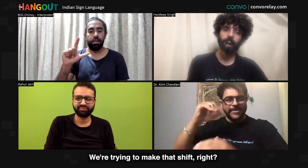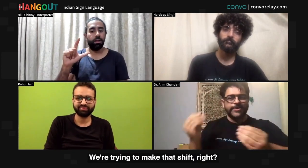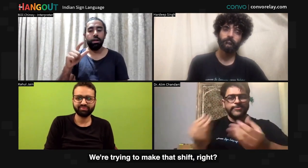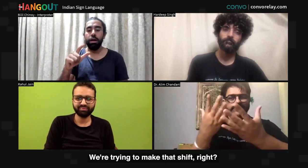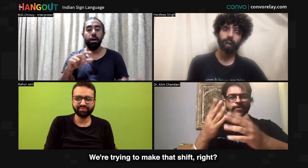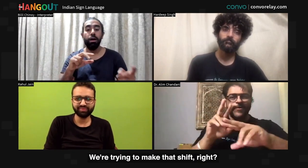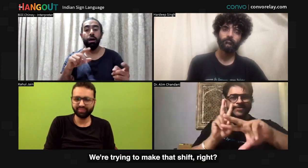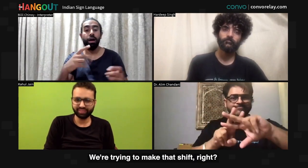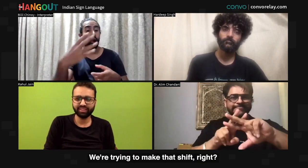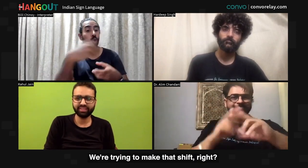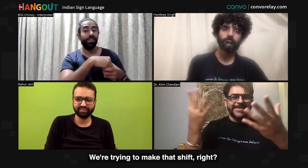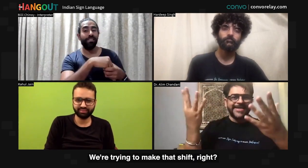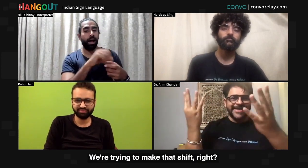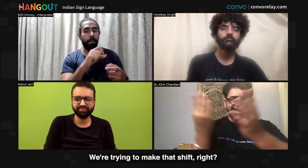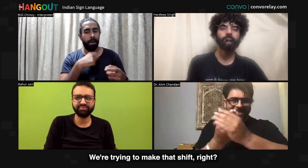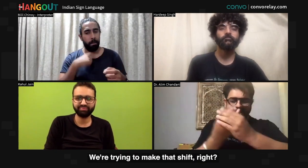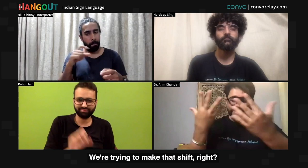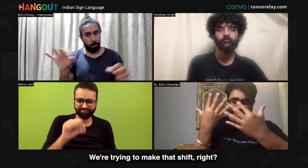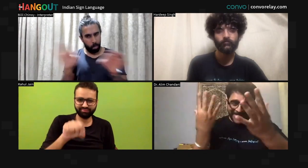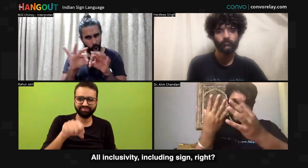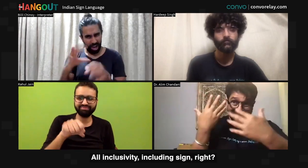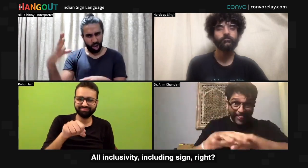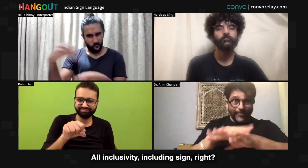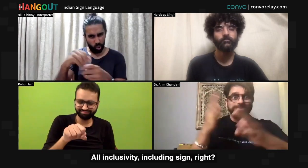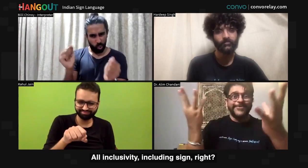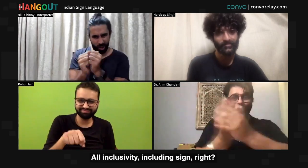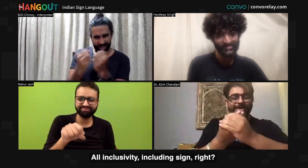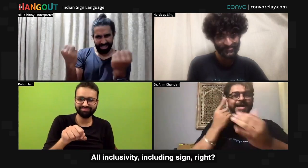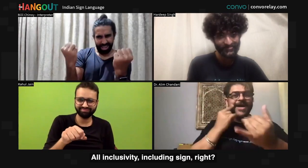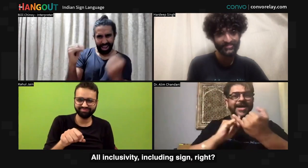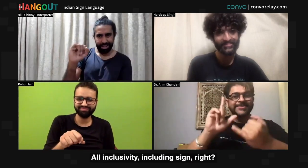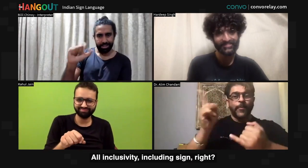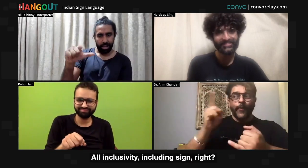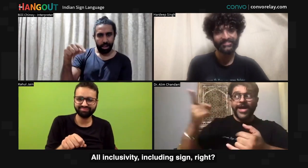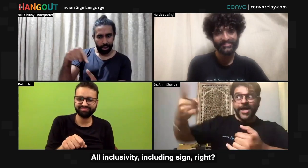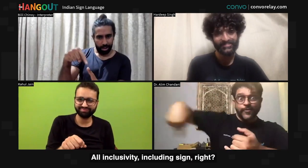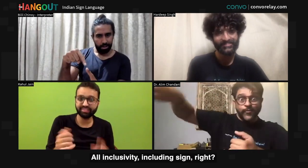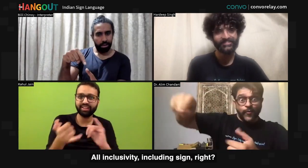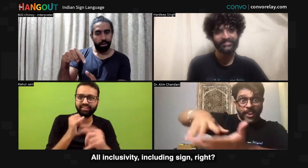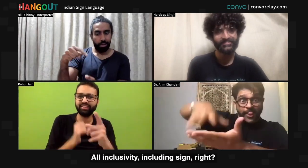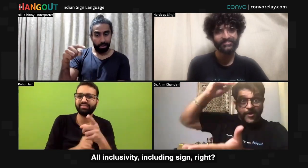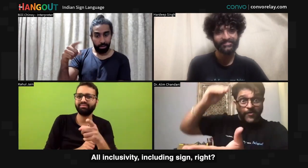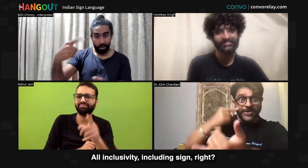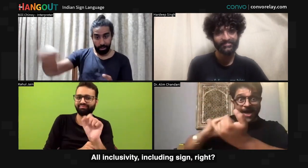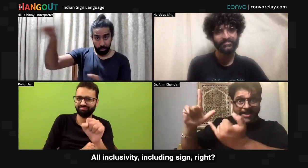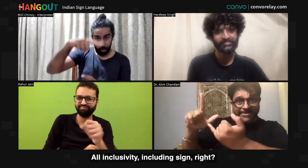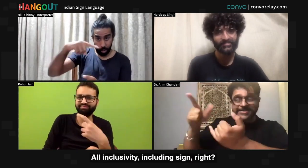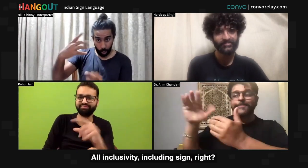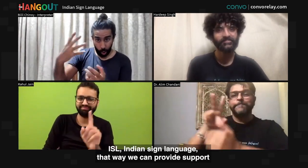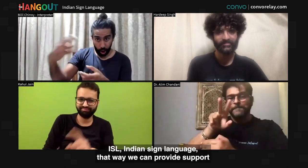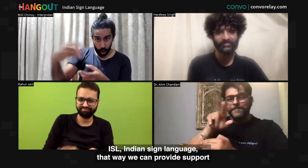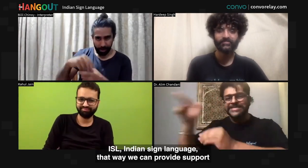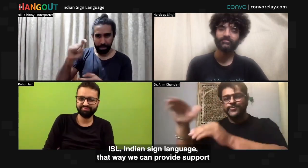that shift, right. Uh, all inclusivity, including sign, right. America, uh,